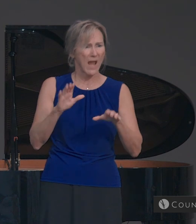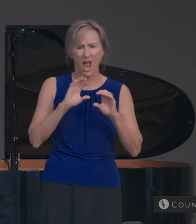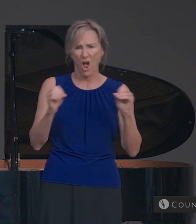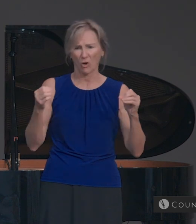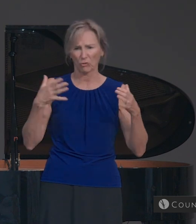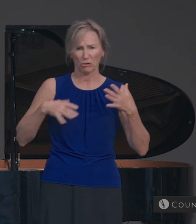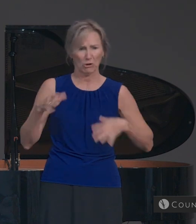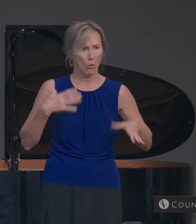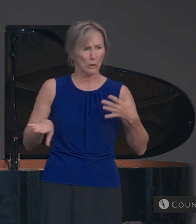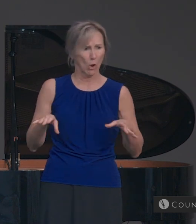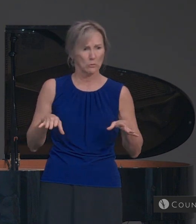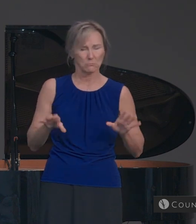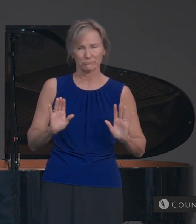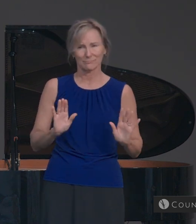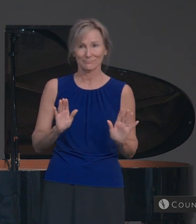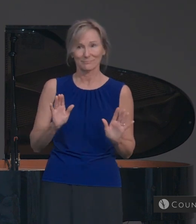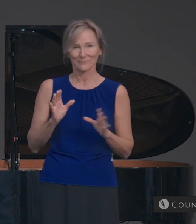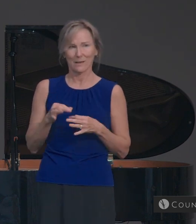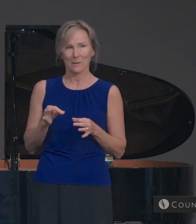what he says.